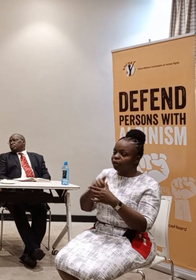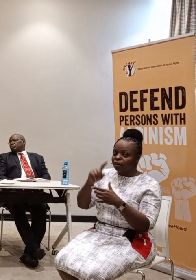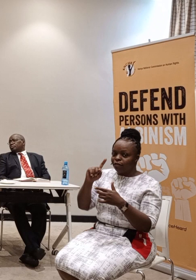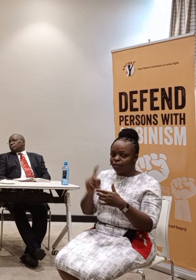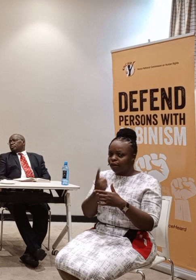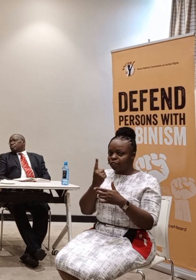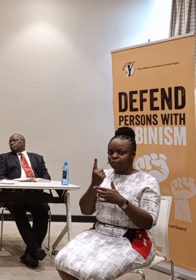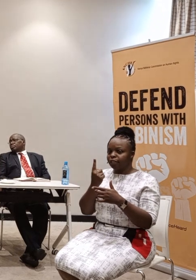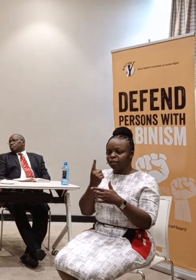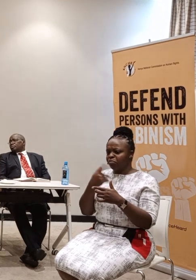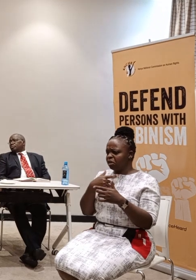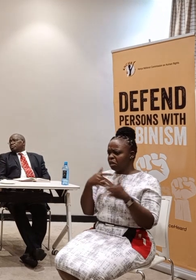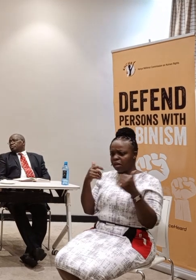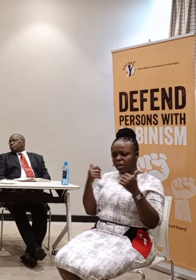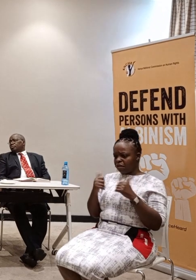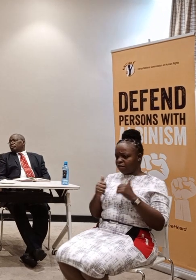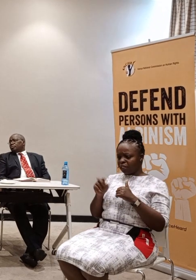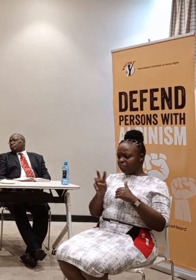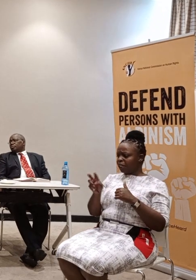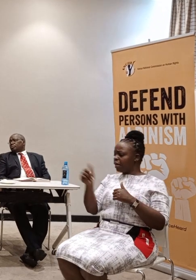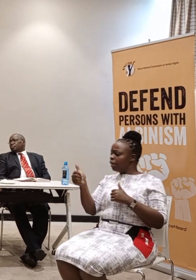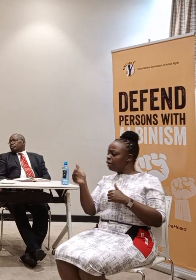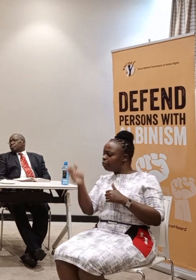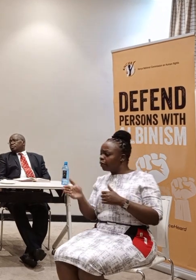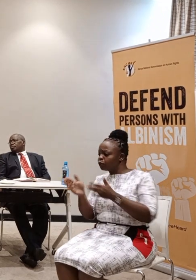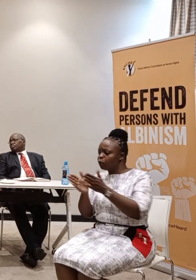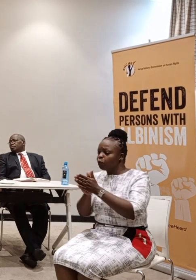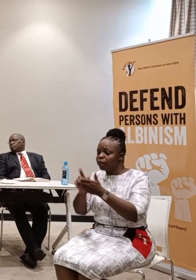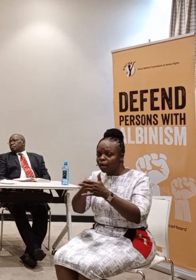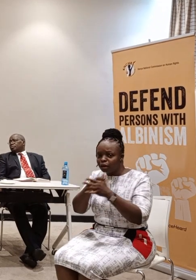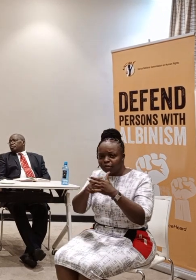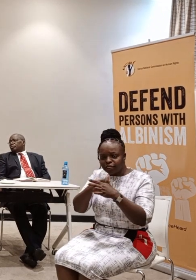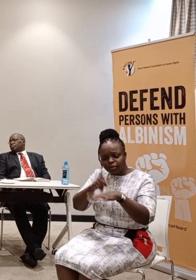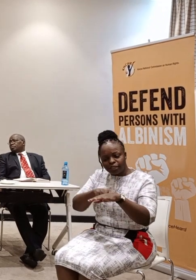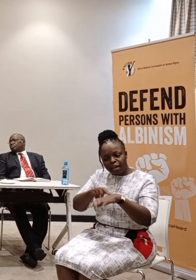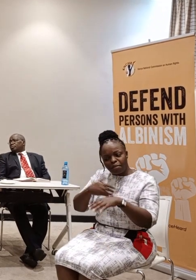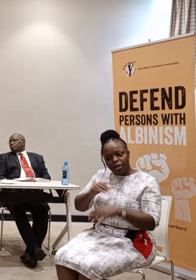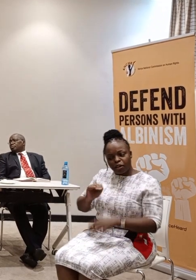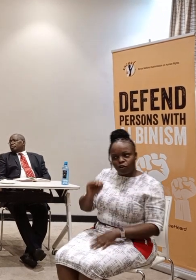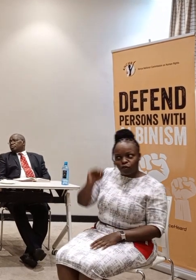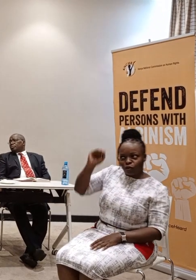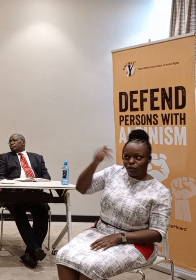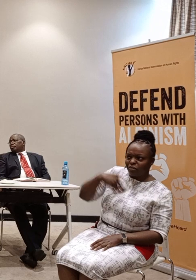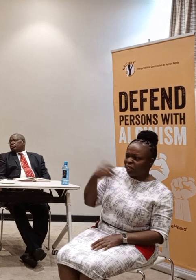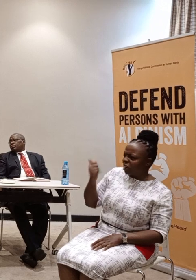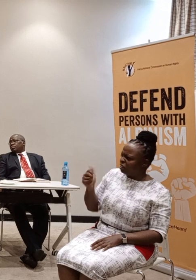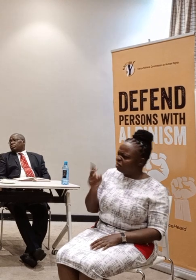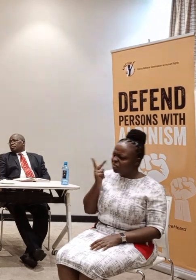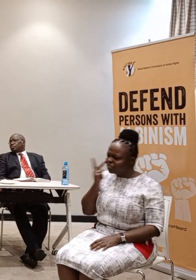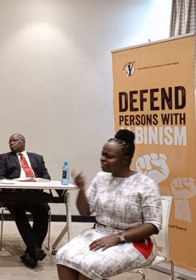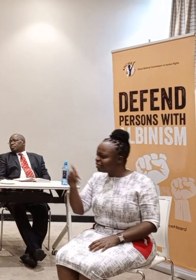anyone with albinism when I was growing. I come from Western part. I didn't see anyone.